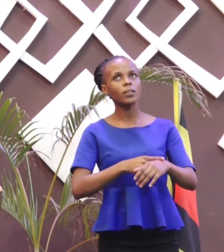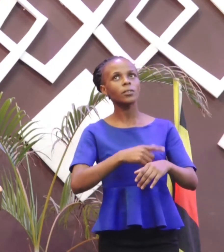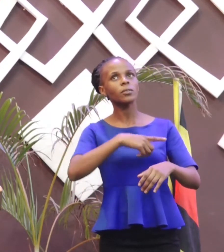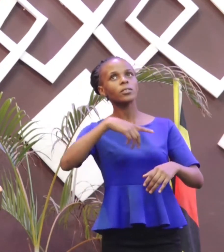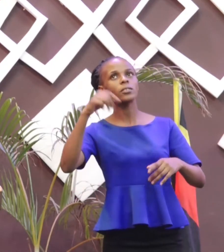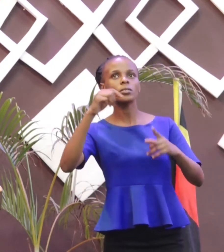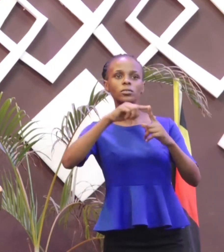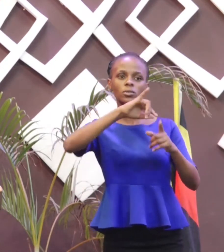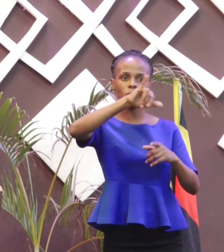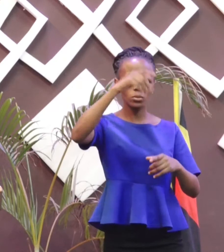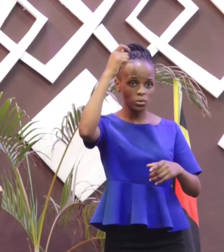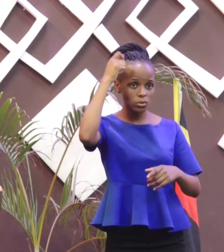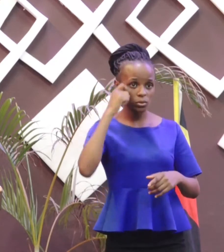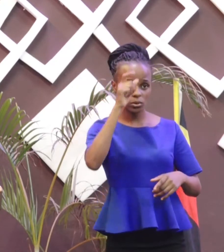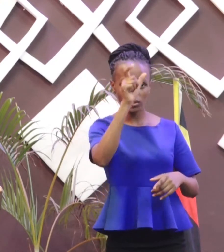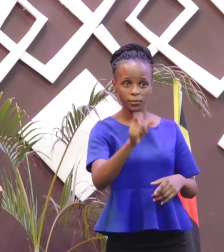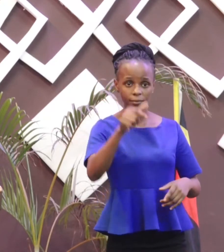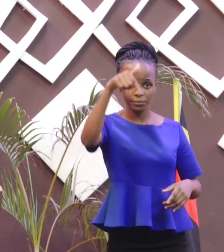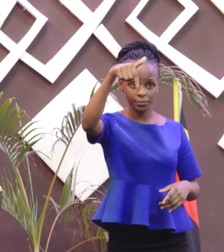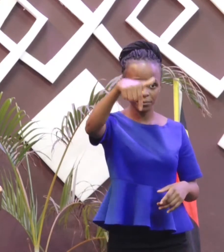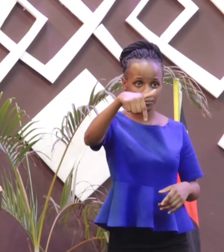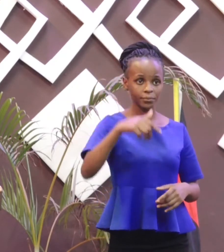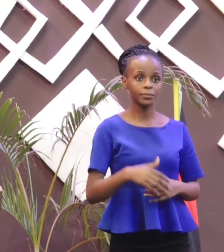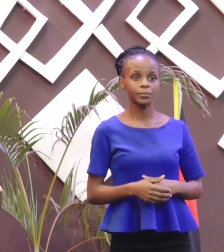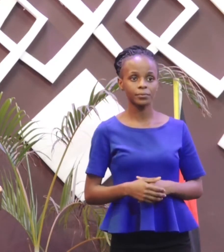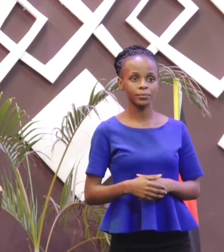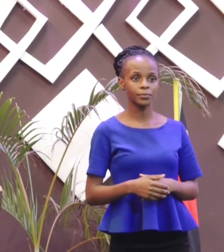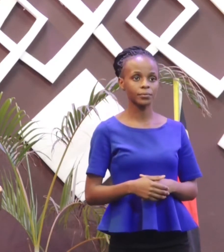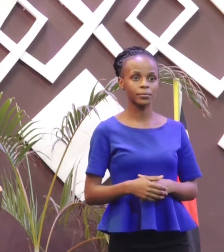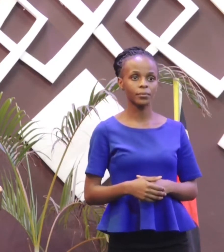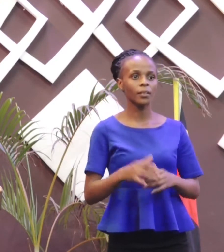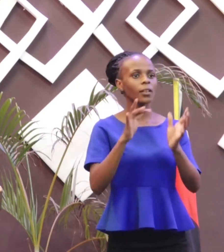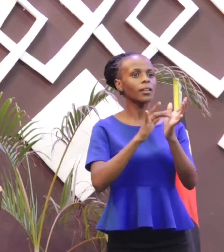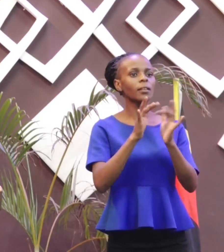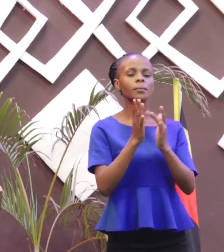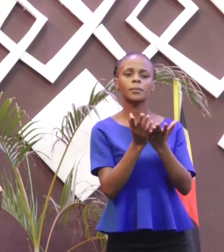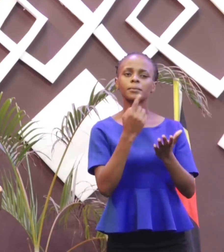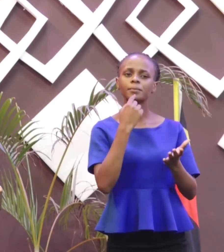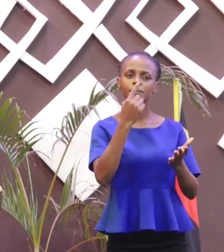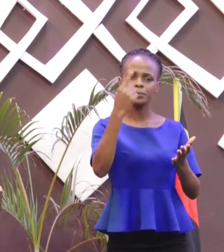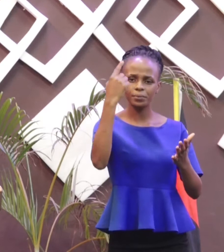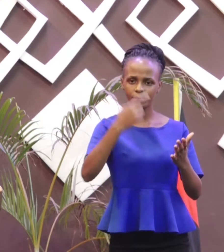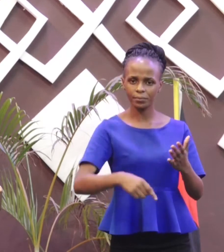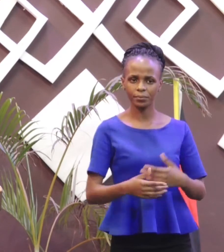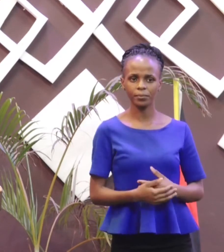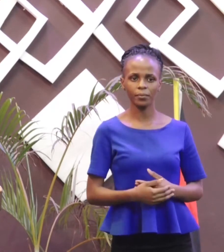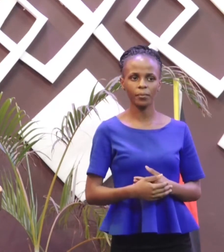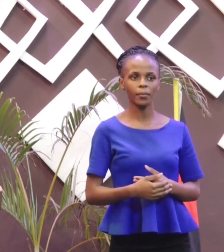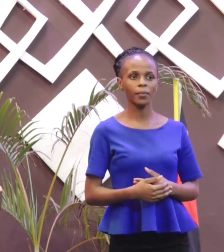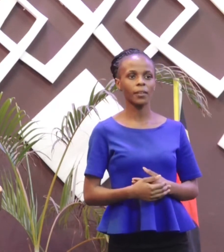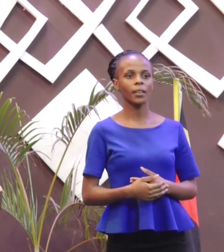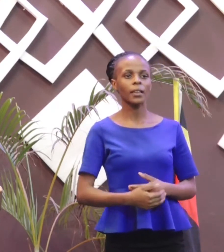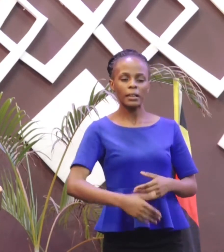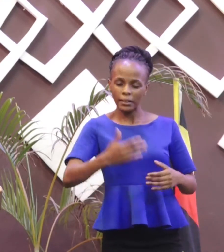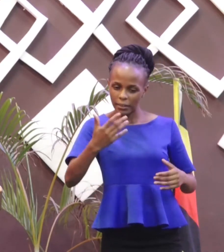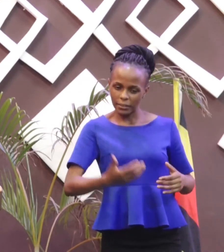chapter 7, bw'ogenda mu kitabo kya Yoswa esula ey'omusanvu, the Bible says, Bible yegamba, they had